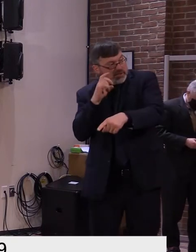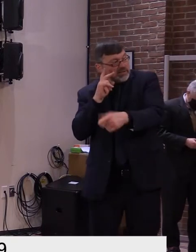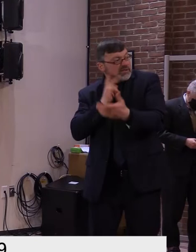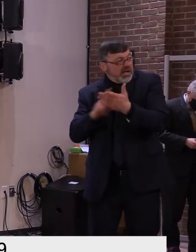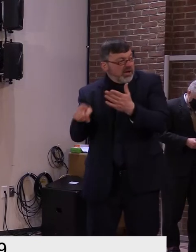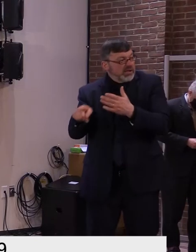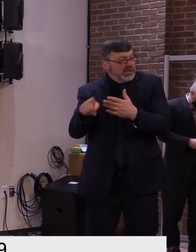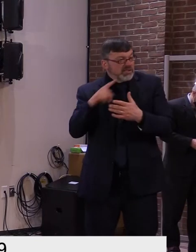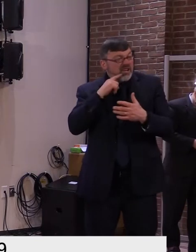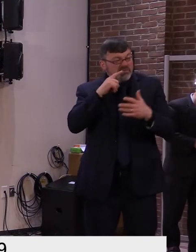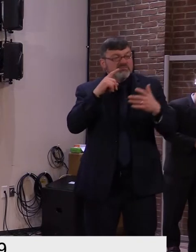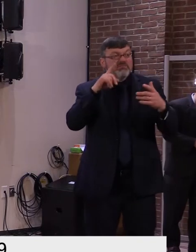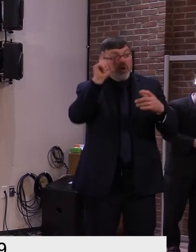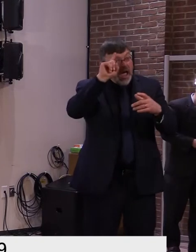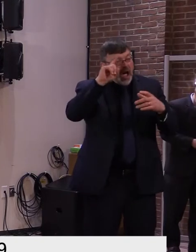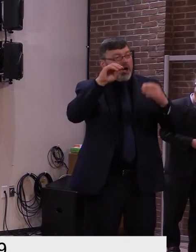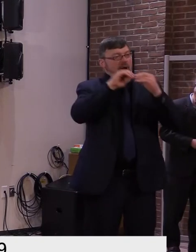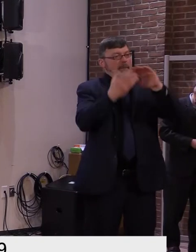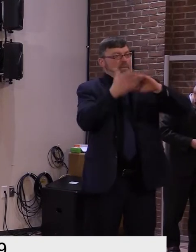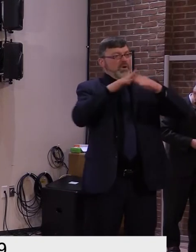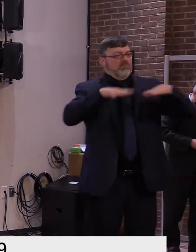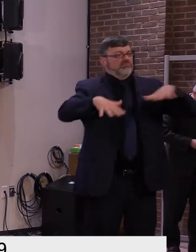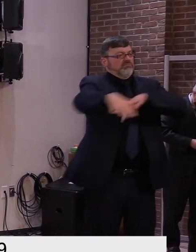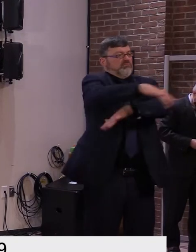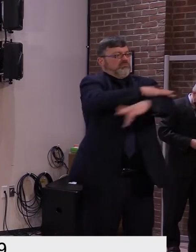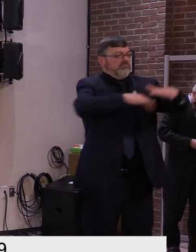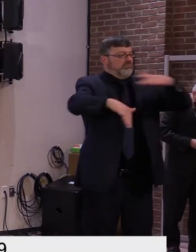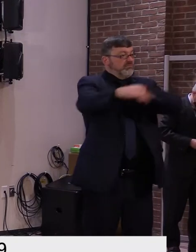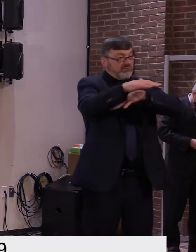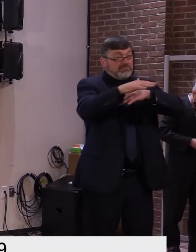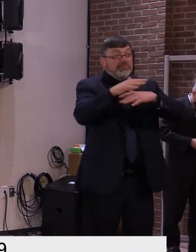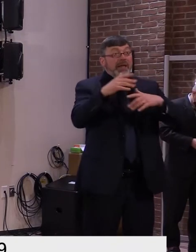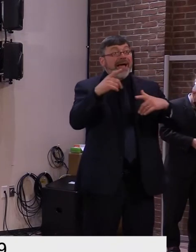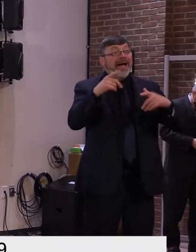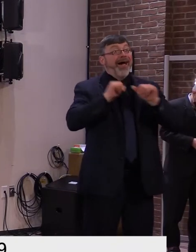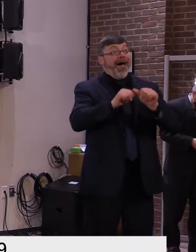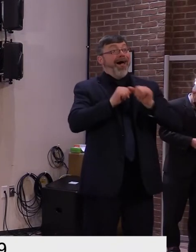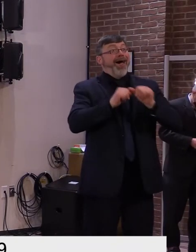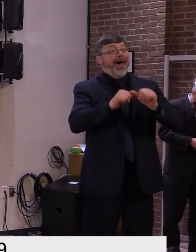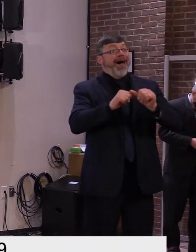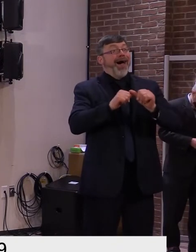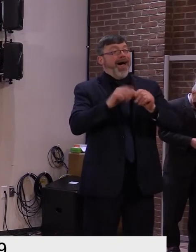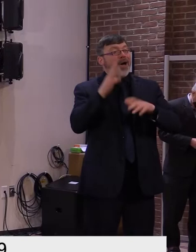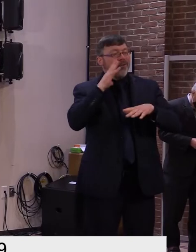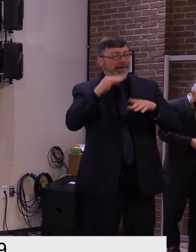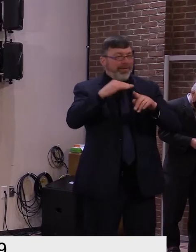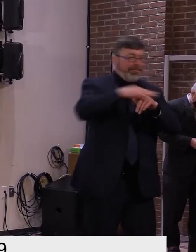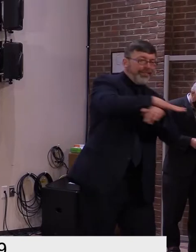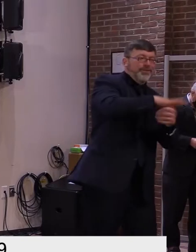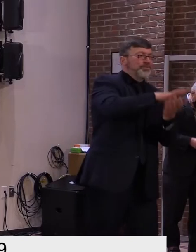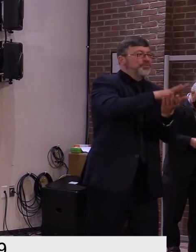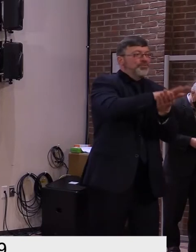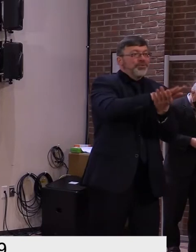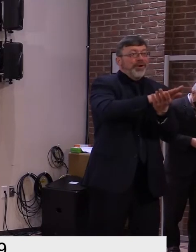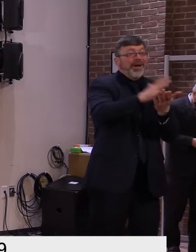transmission means it will appear in the school, will appear on a team, but there does appear to be